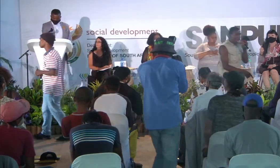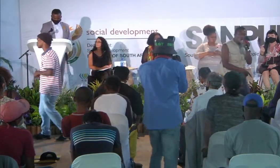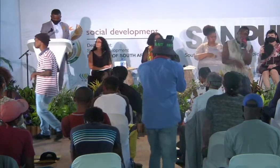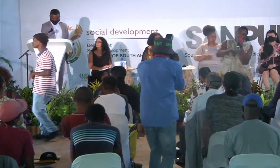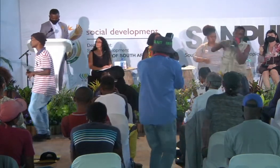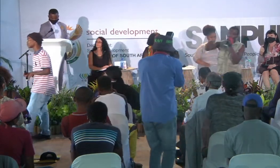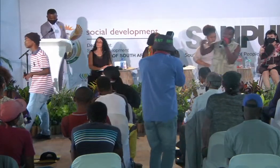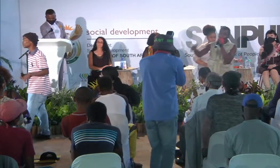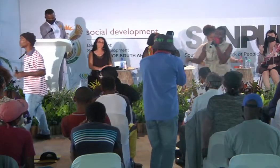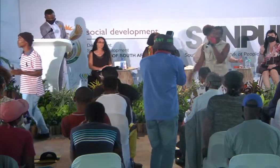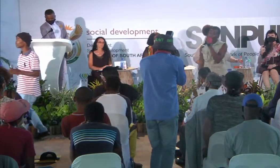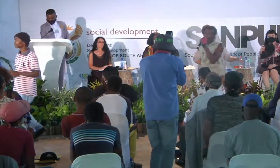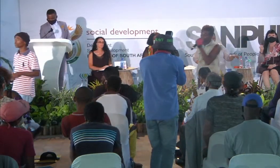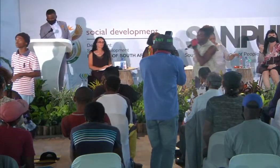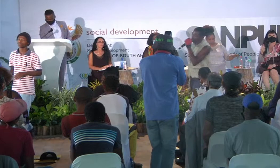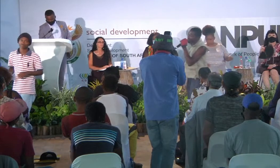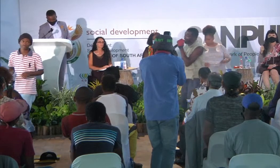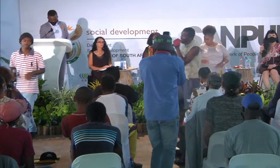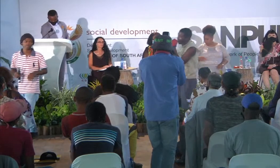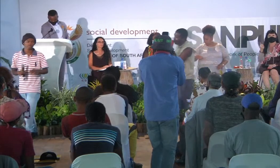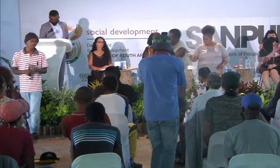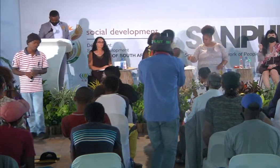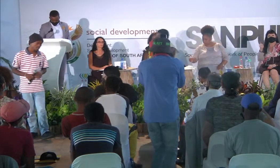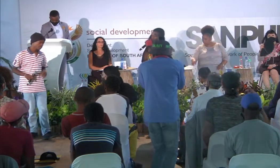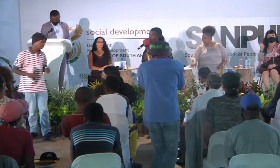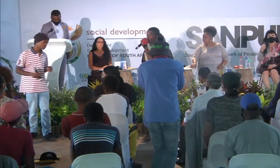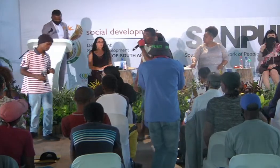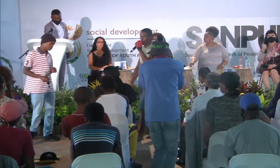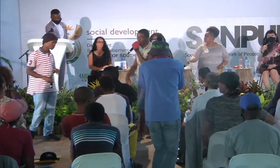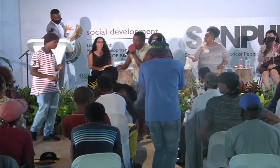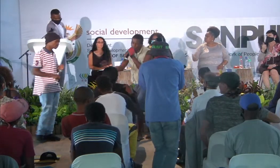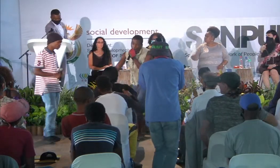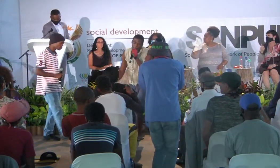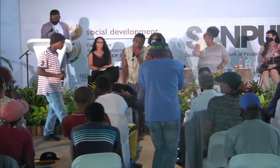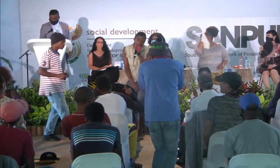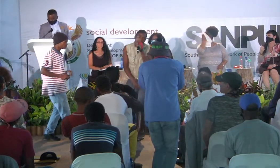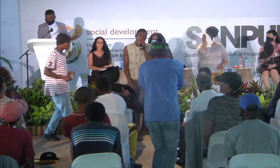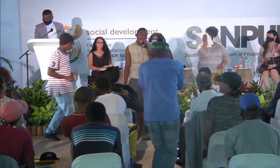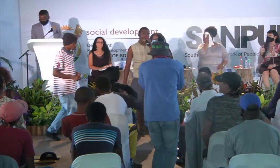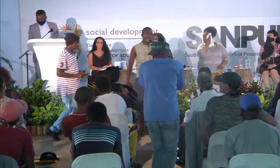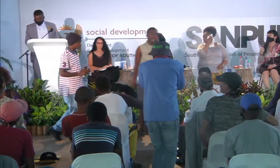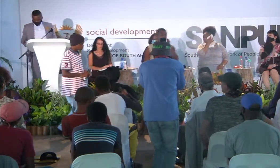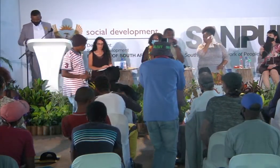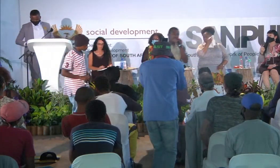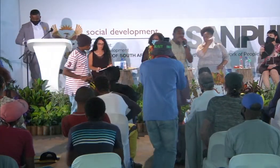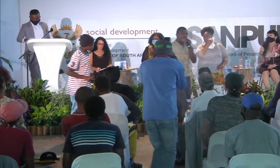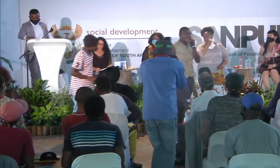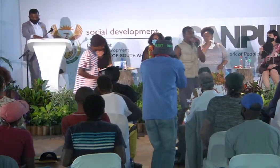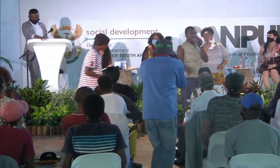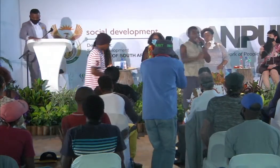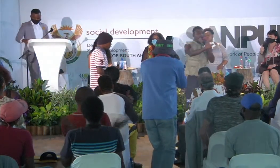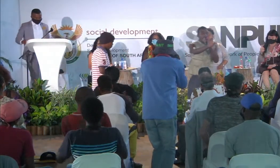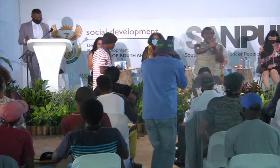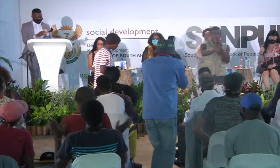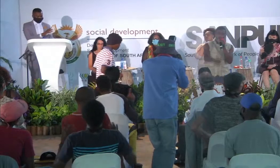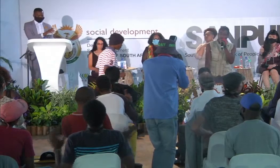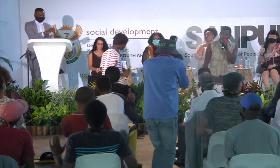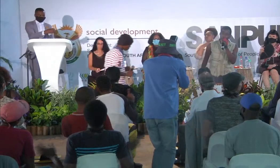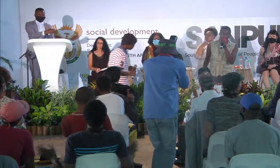injabulo. Hlale sikhala njalo. Lapha lapha emhlabeni